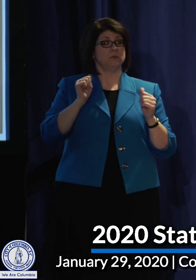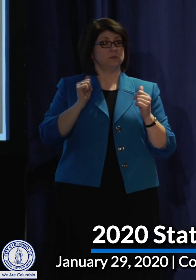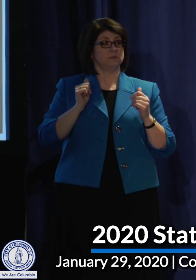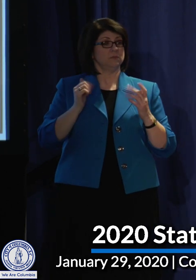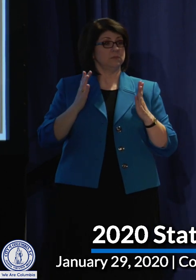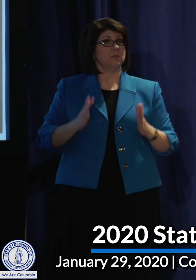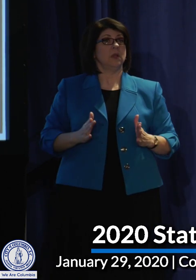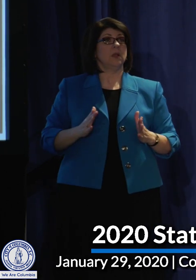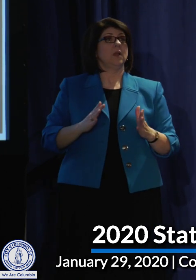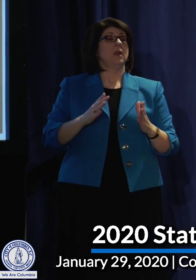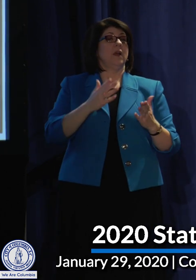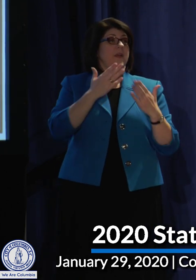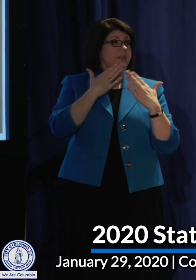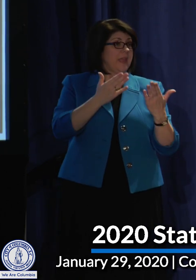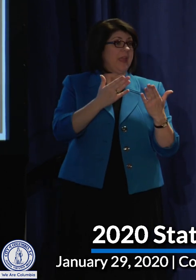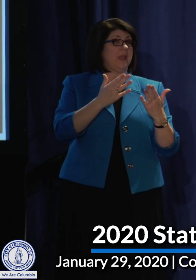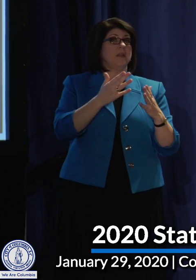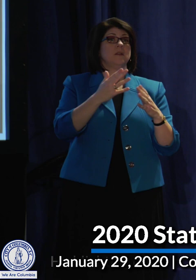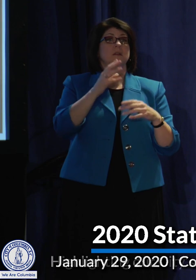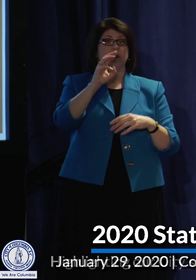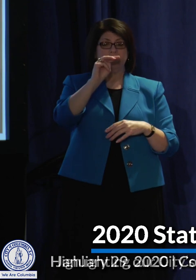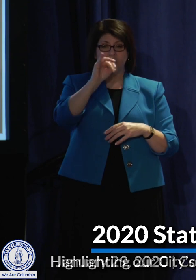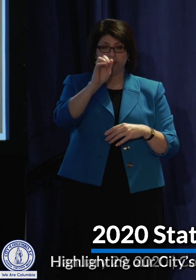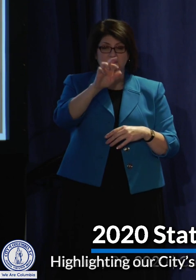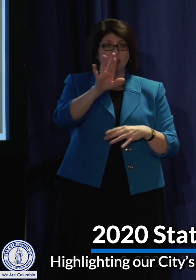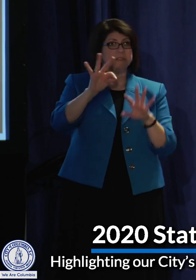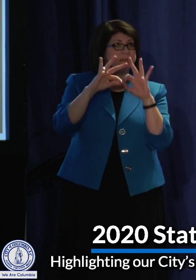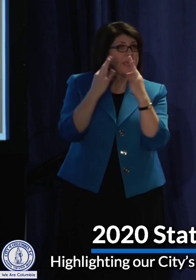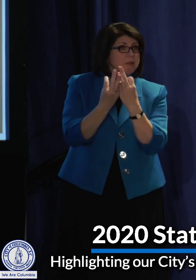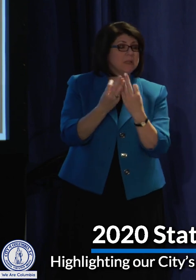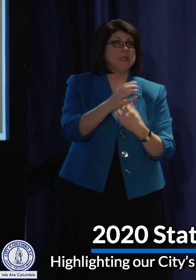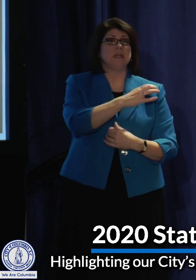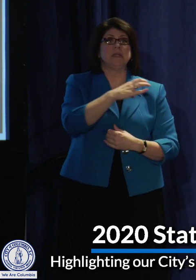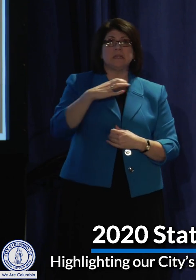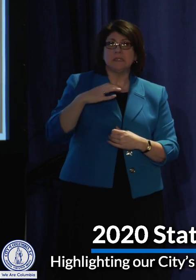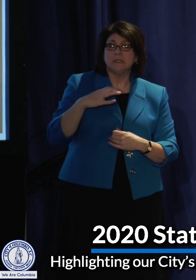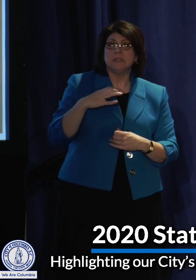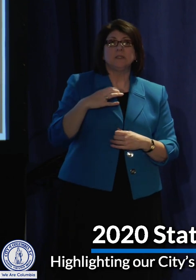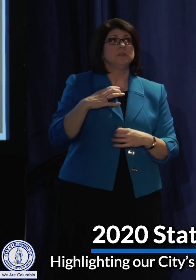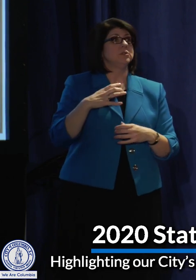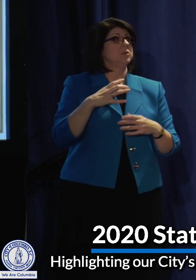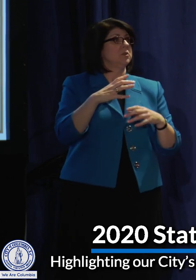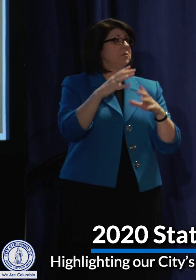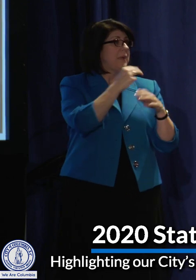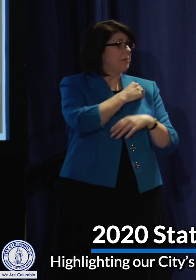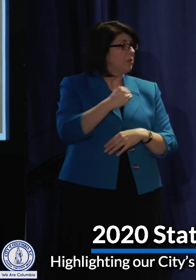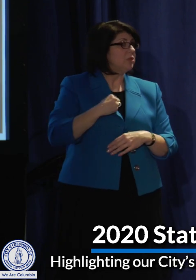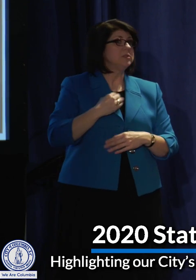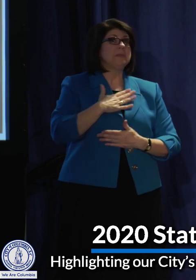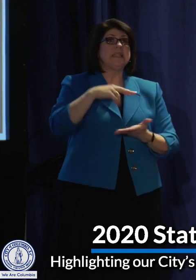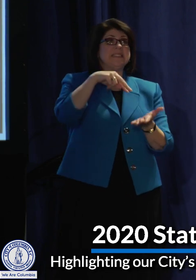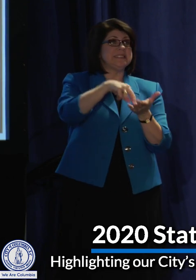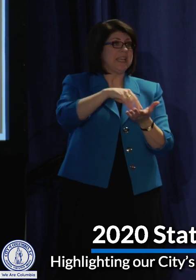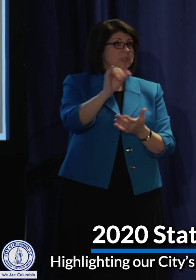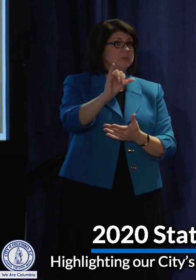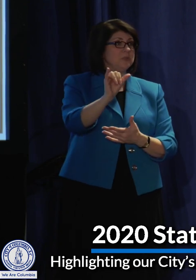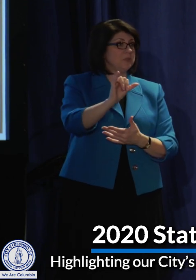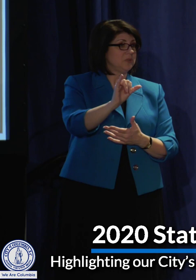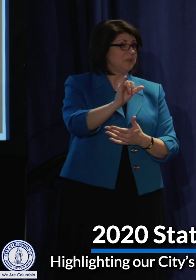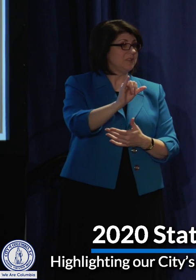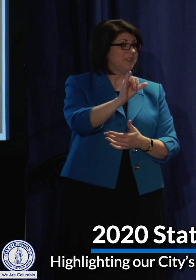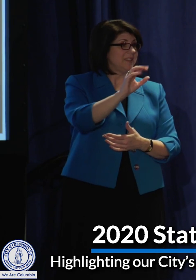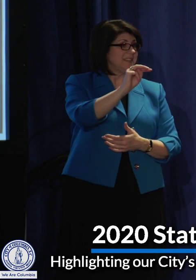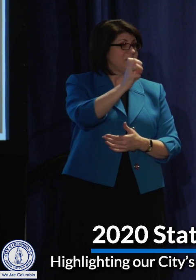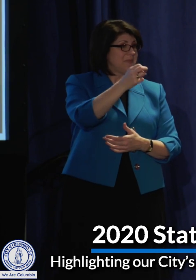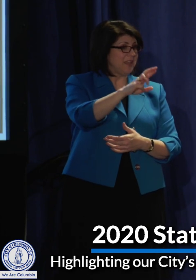thank the families of the mayor and council members and ask them to stand if they are here, which I see Mayor Benjamin's family